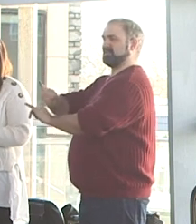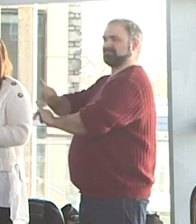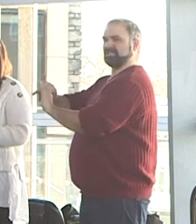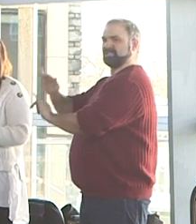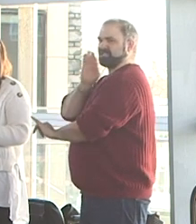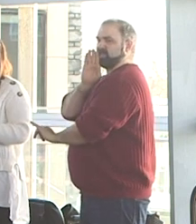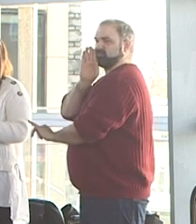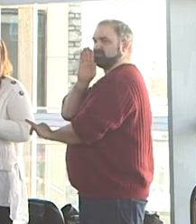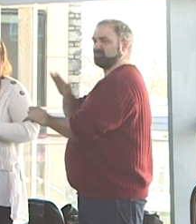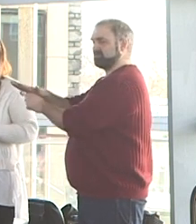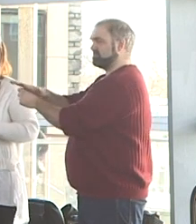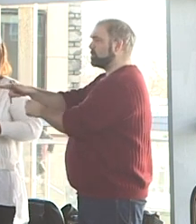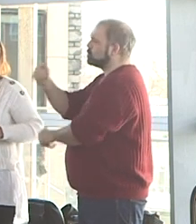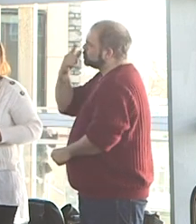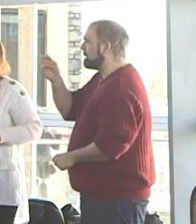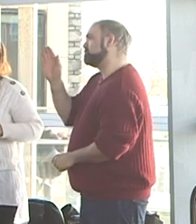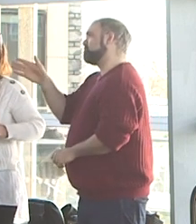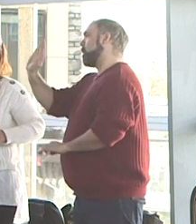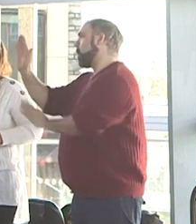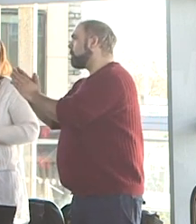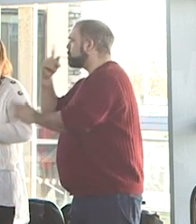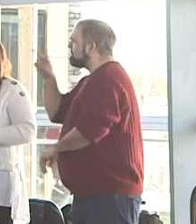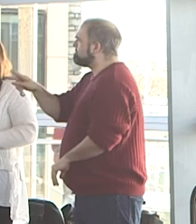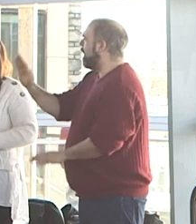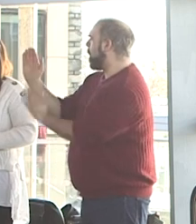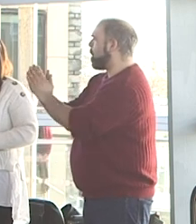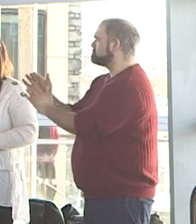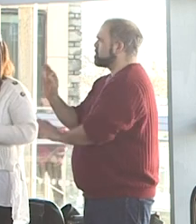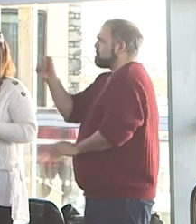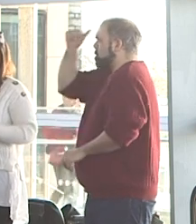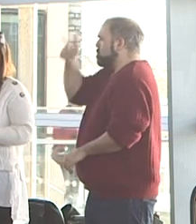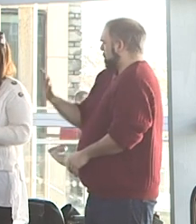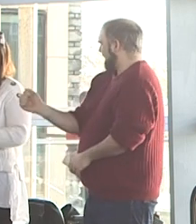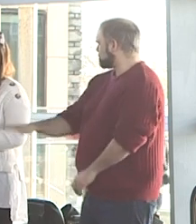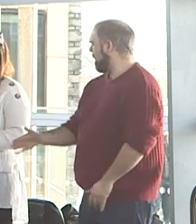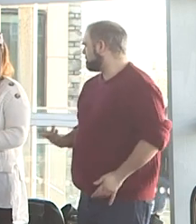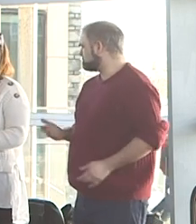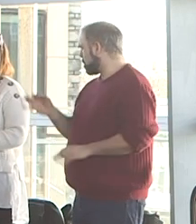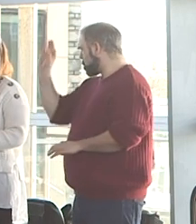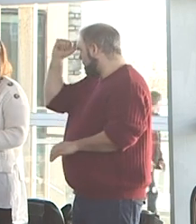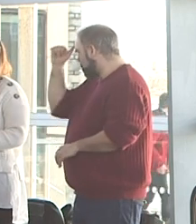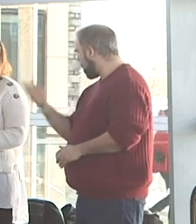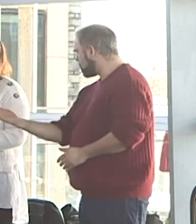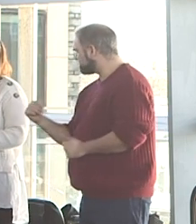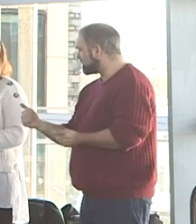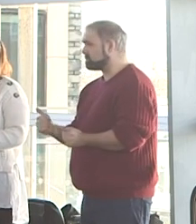You can be discreet back home. You can be bisexual back home. You have a child, nobody will know. And this is a trap,